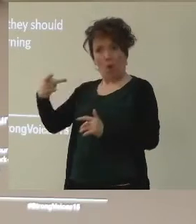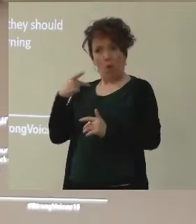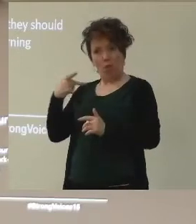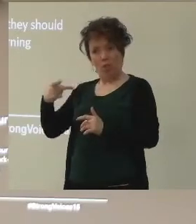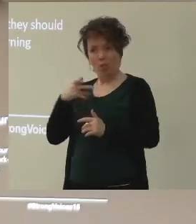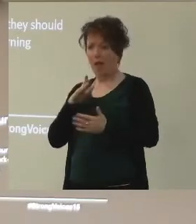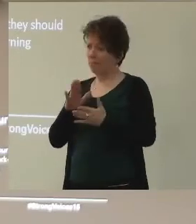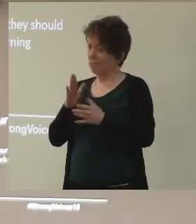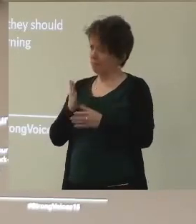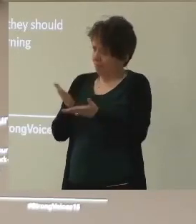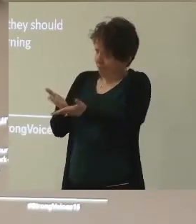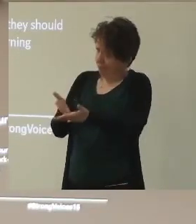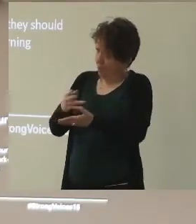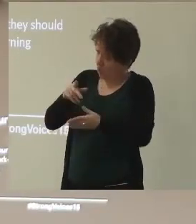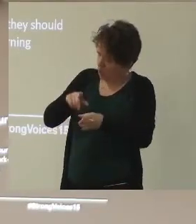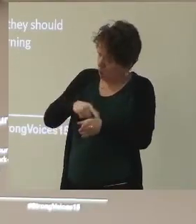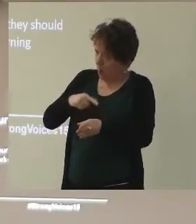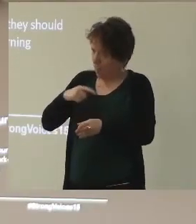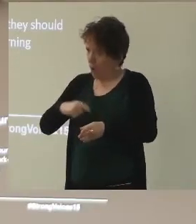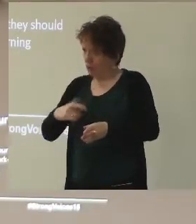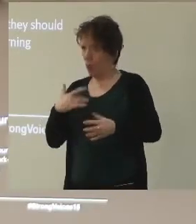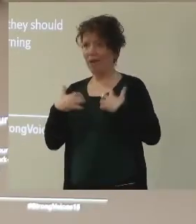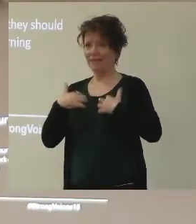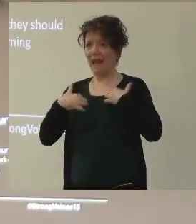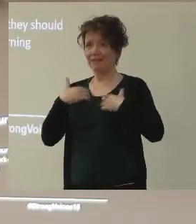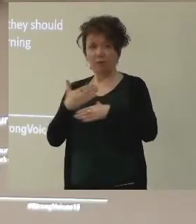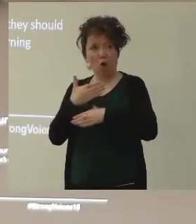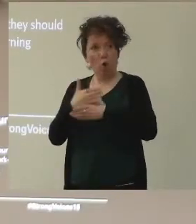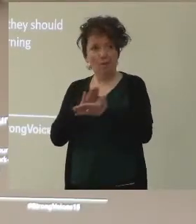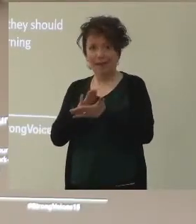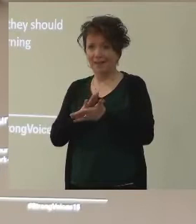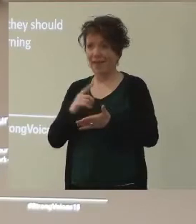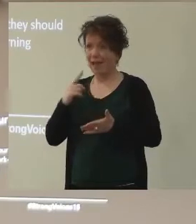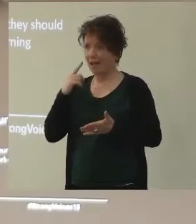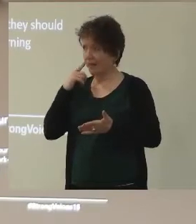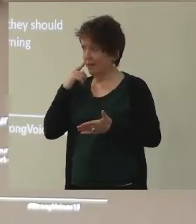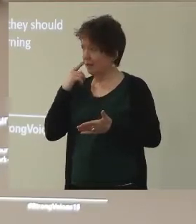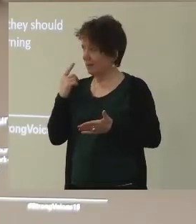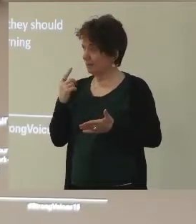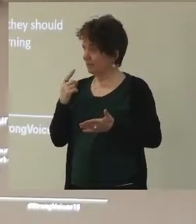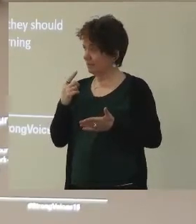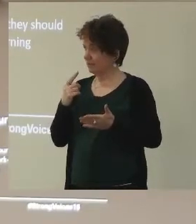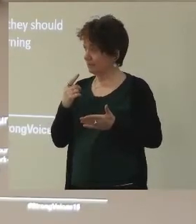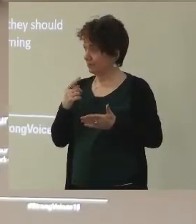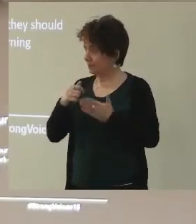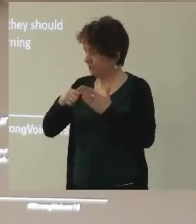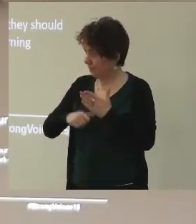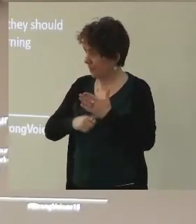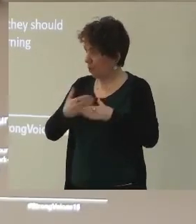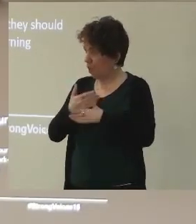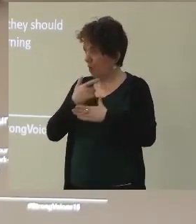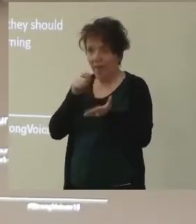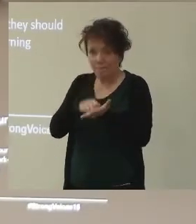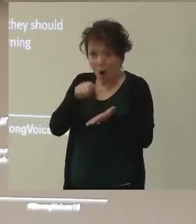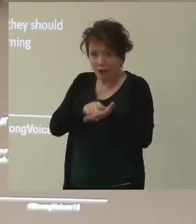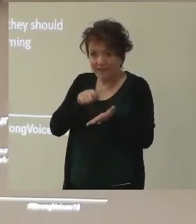that young person has really exciting, so that when they look at that position, I was talking about programs such as working with our marketing